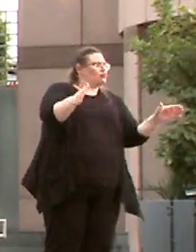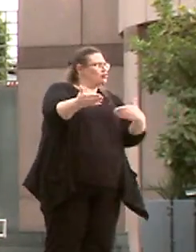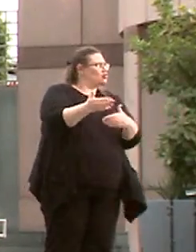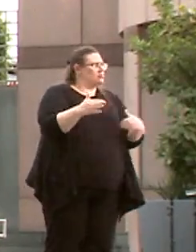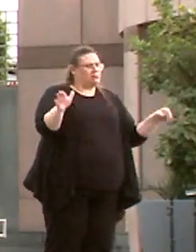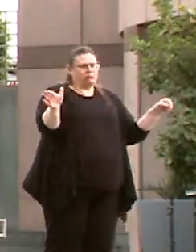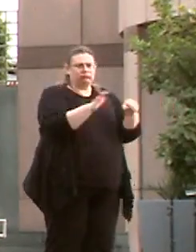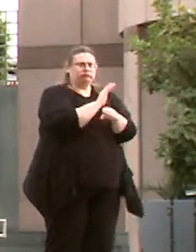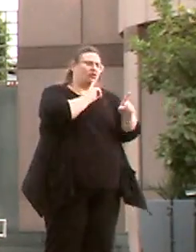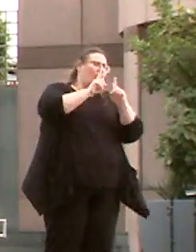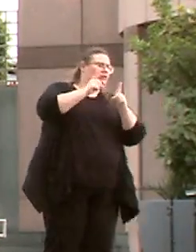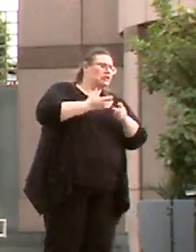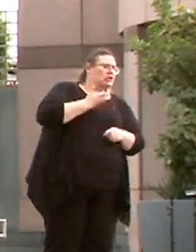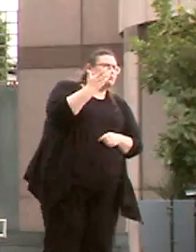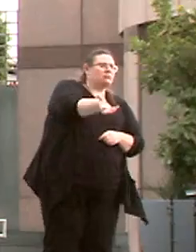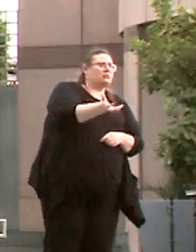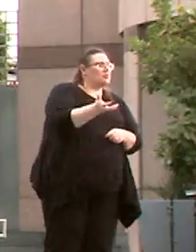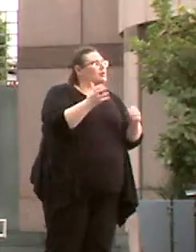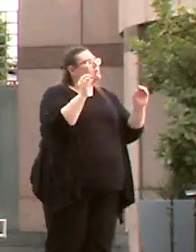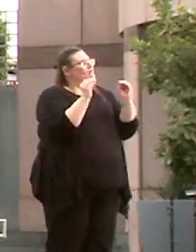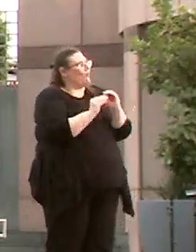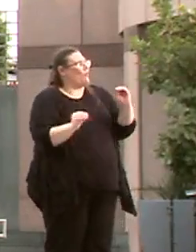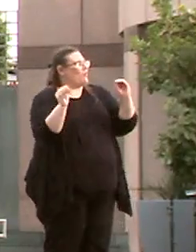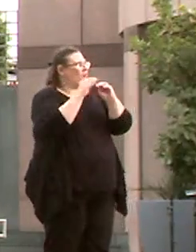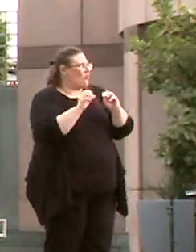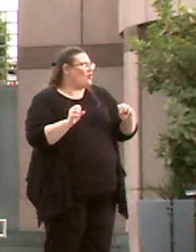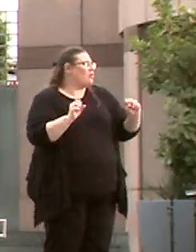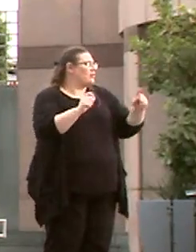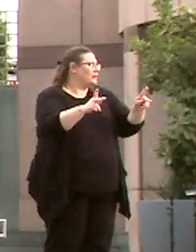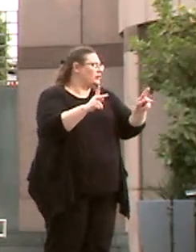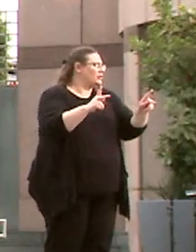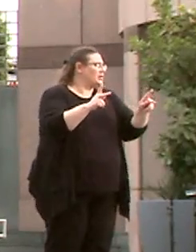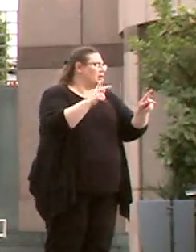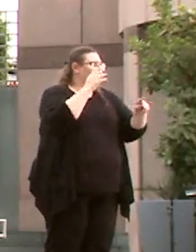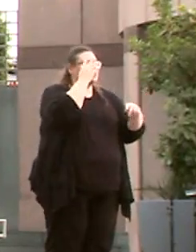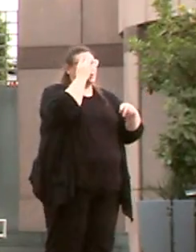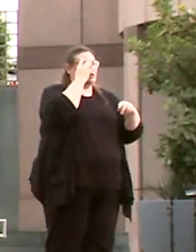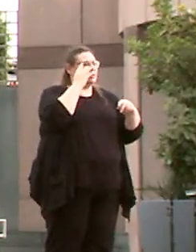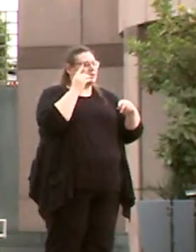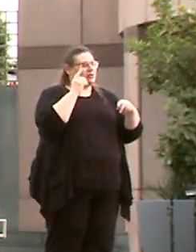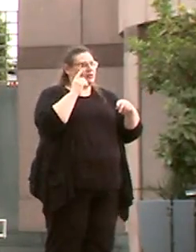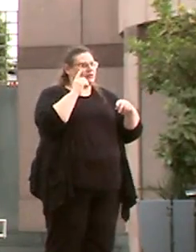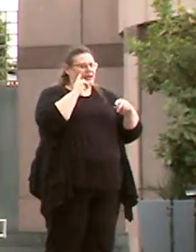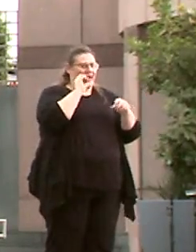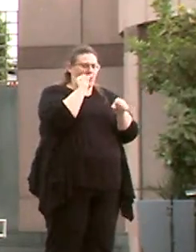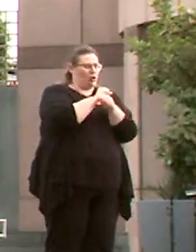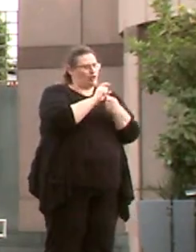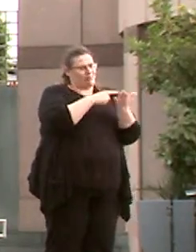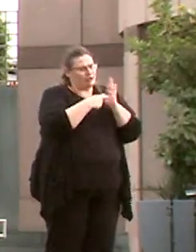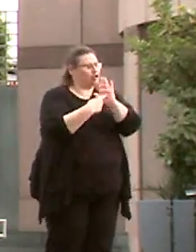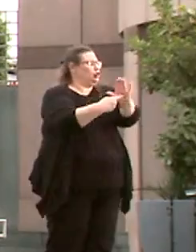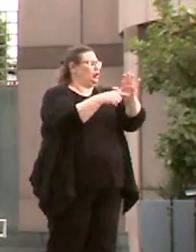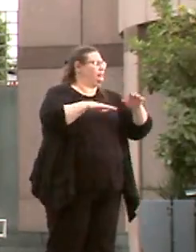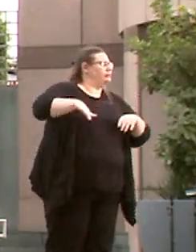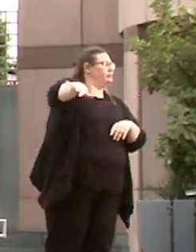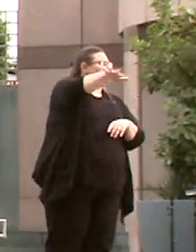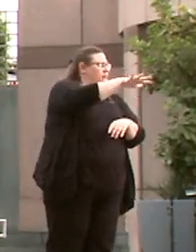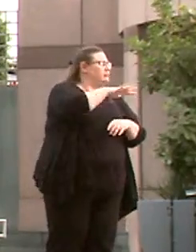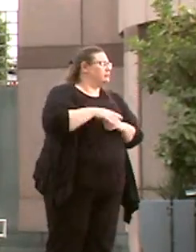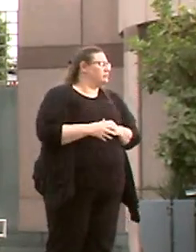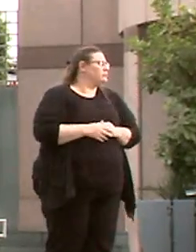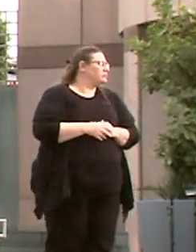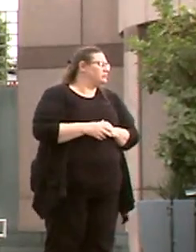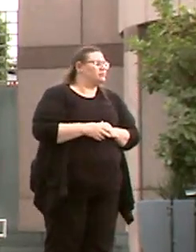to the conversations, the more opportunity there will be to bring this work to the forefront. And I think that feels